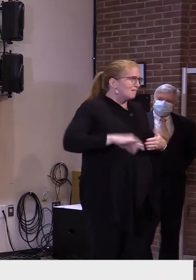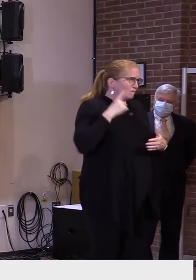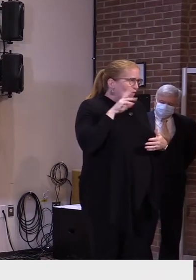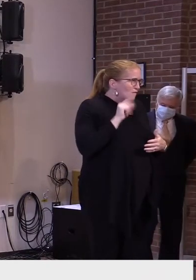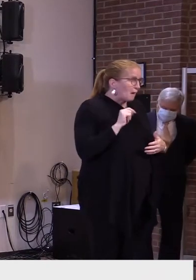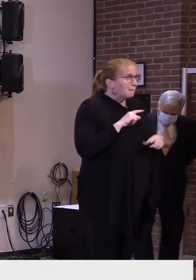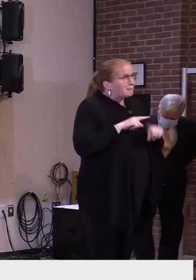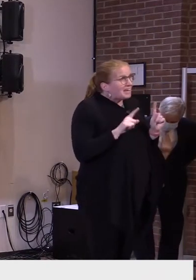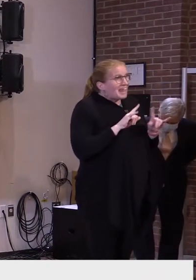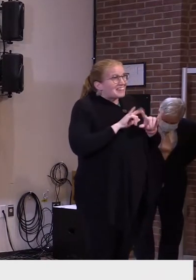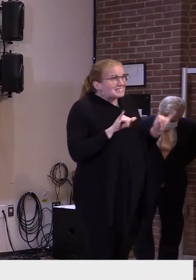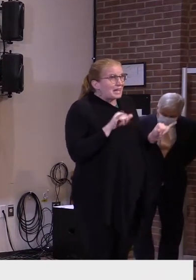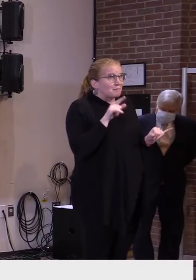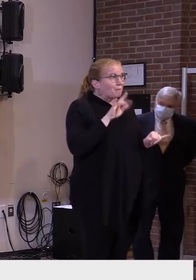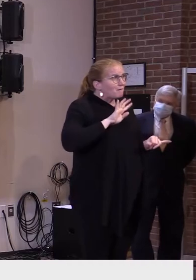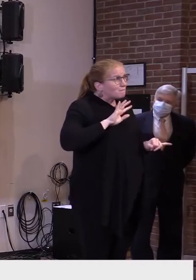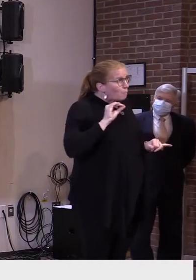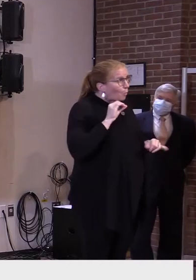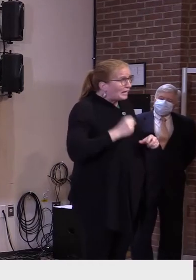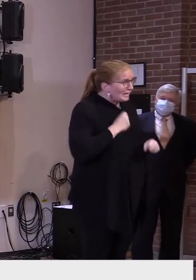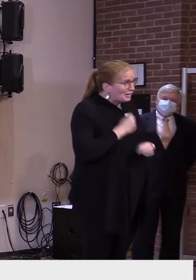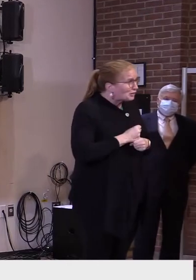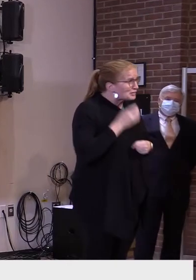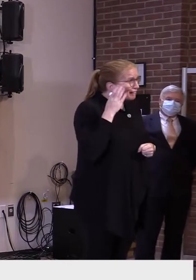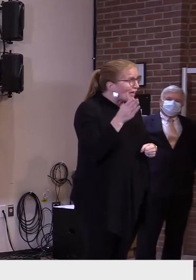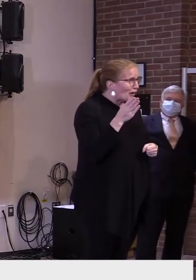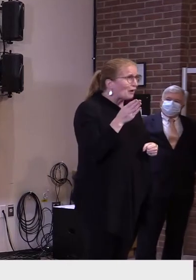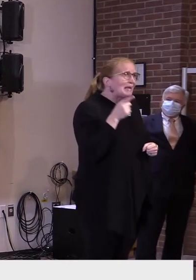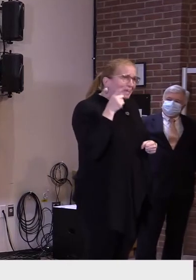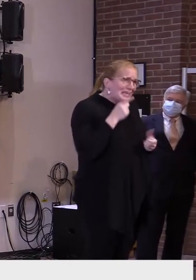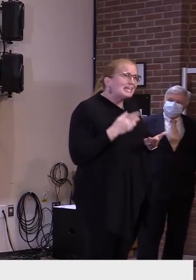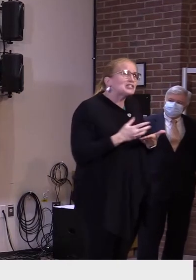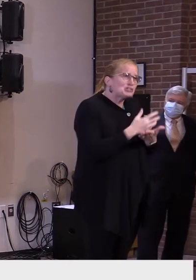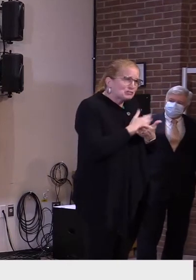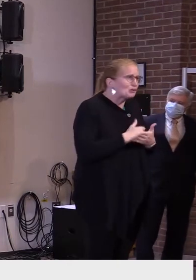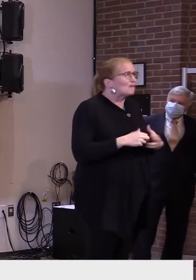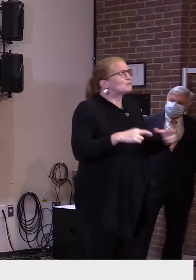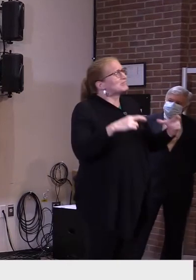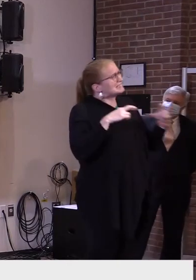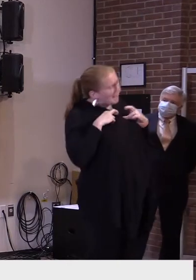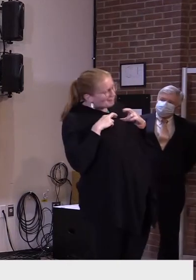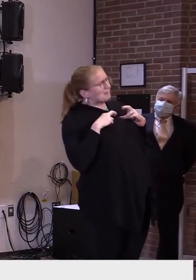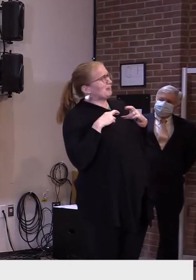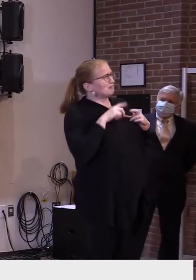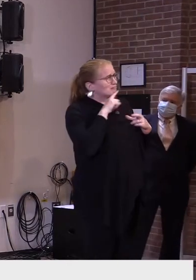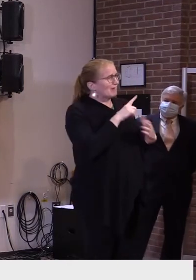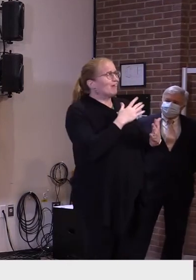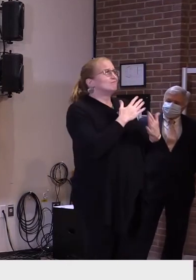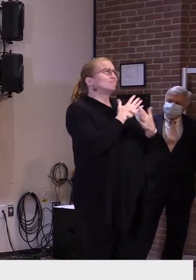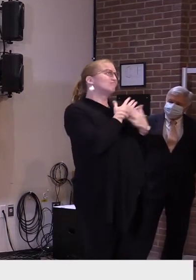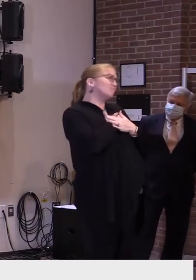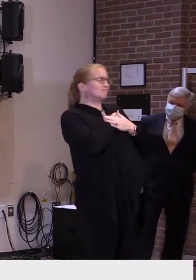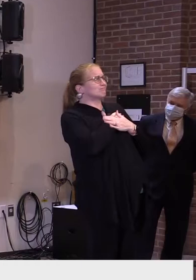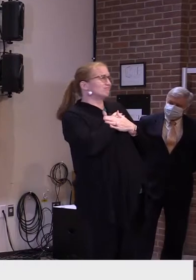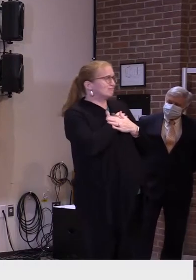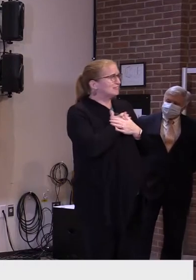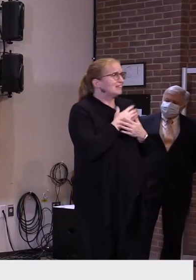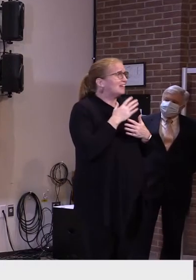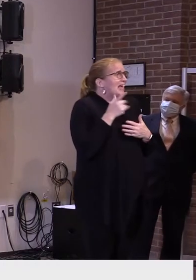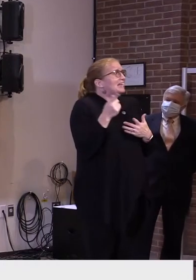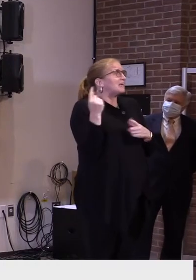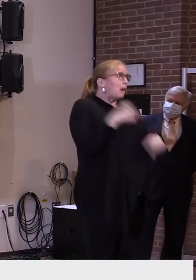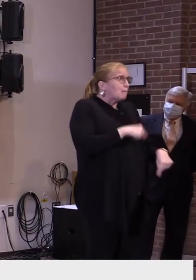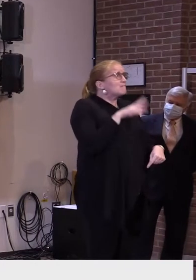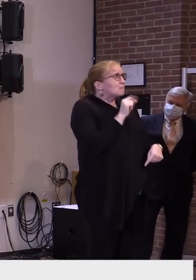he's been there for 40 years, and he deserves a retirement. He deserves to enjoy all the things he's helped create